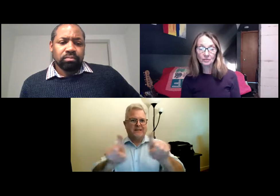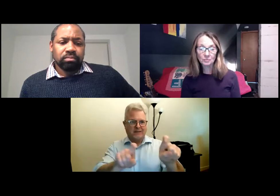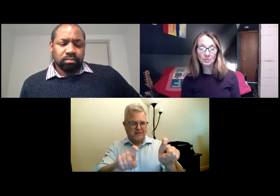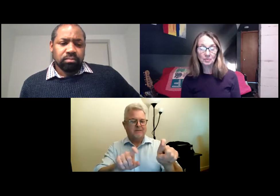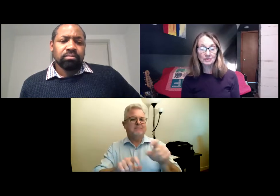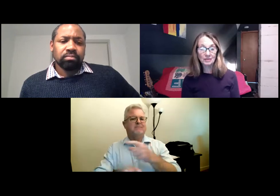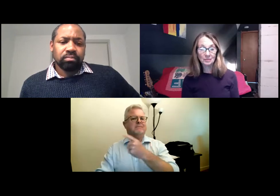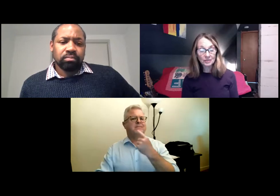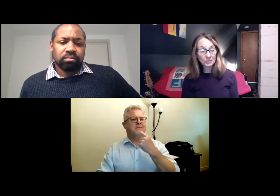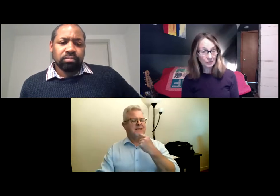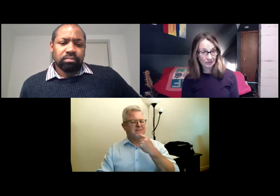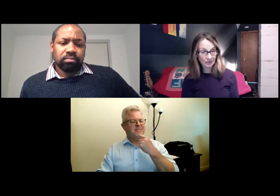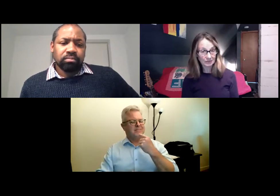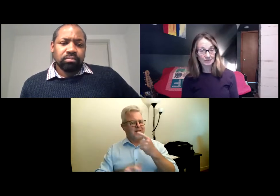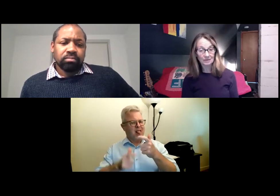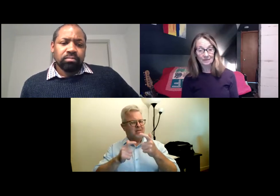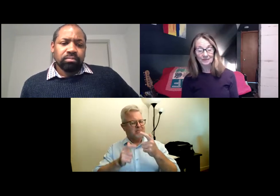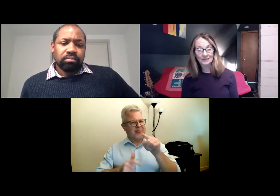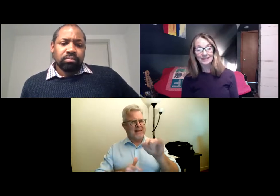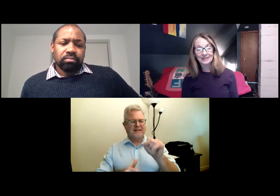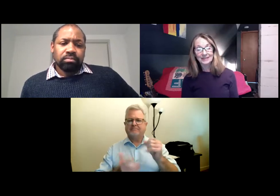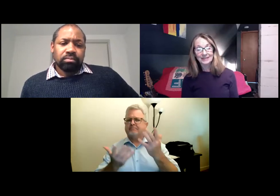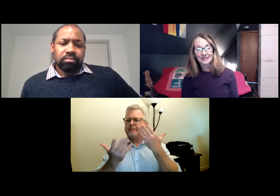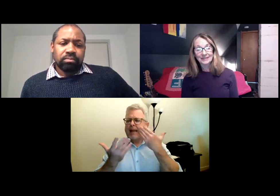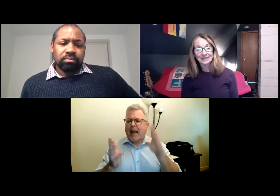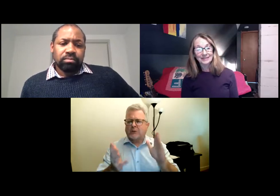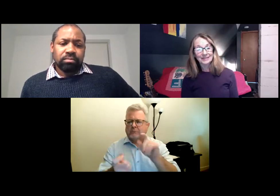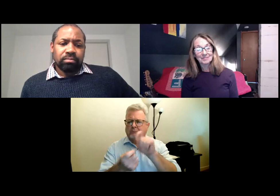those people and say, please go get tested.